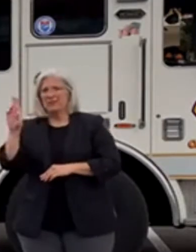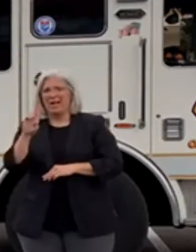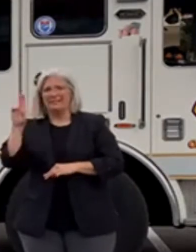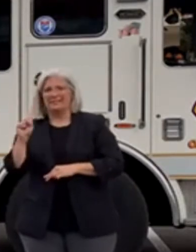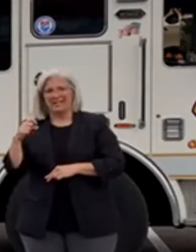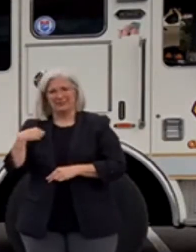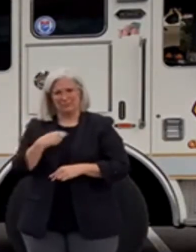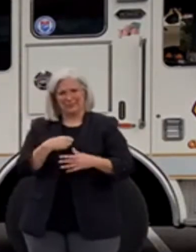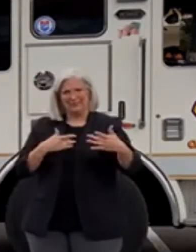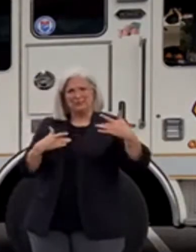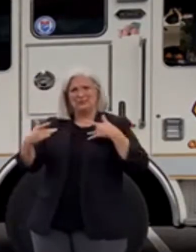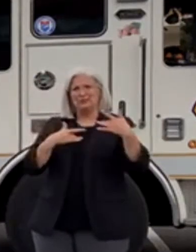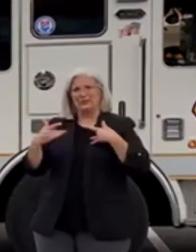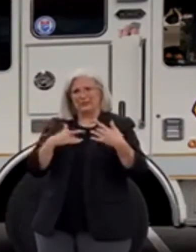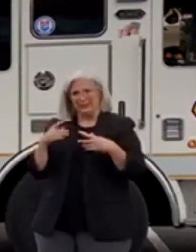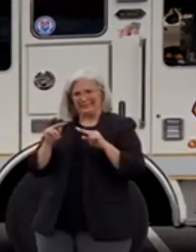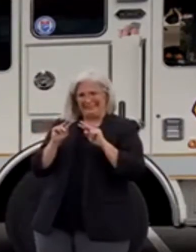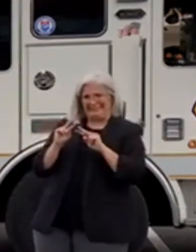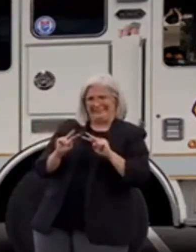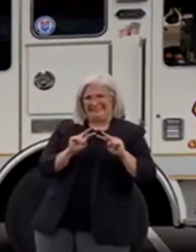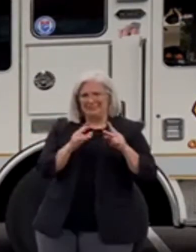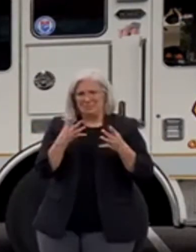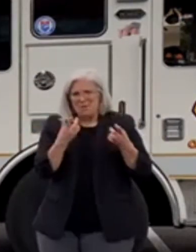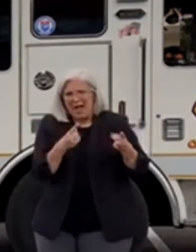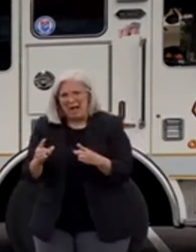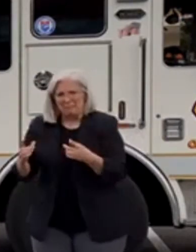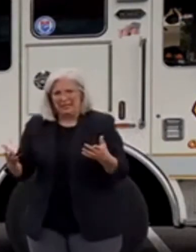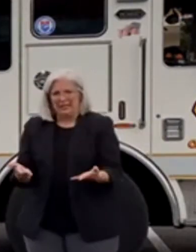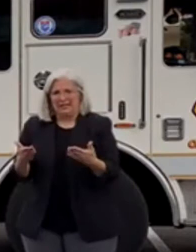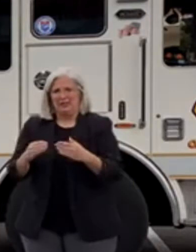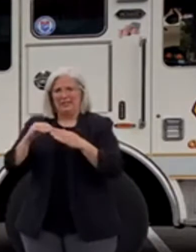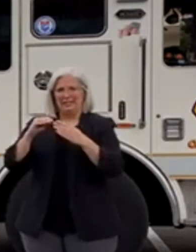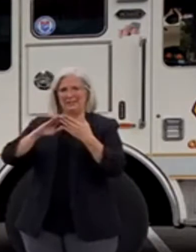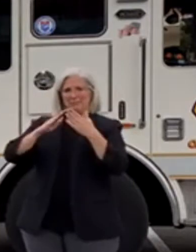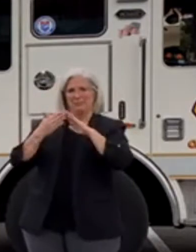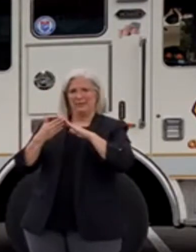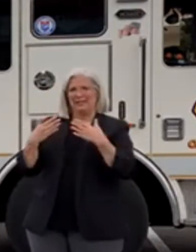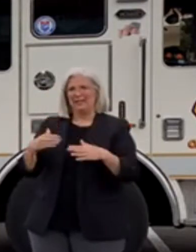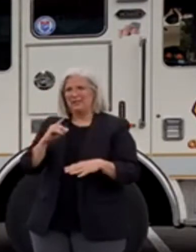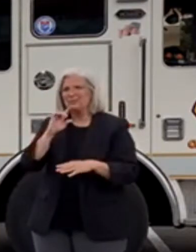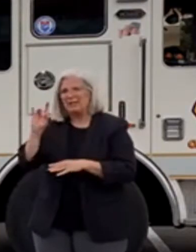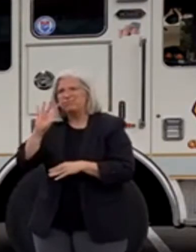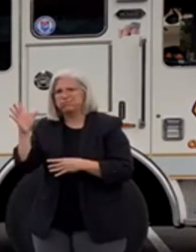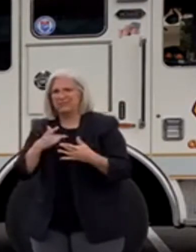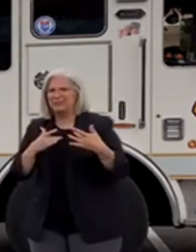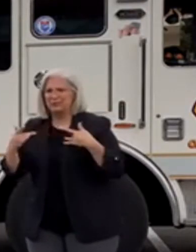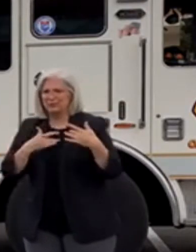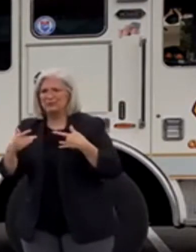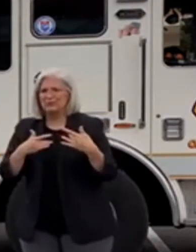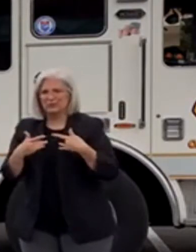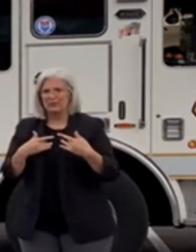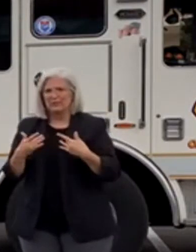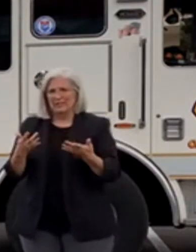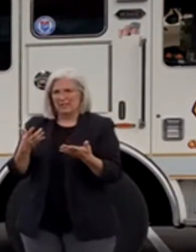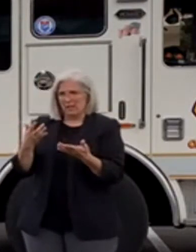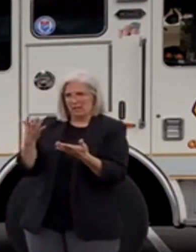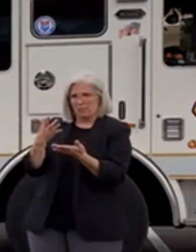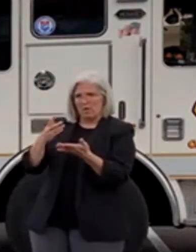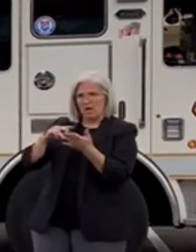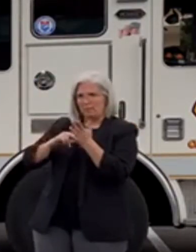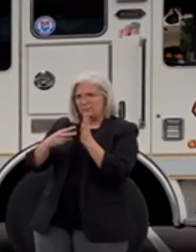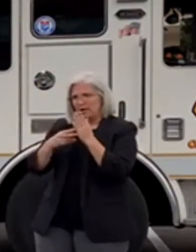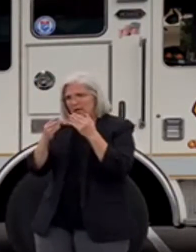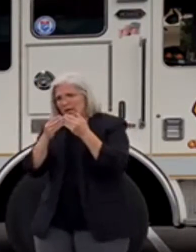happening here in our community. We are extremely concerned about what this means for our hospital's